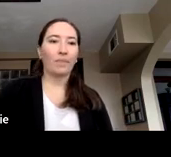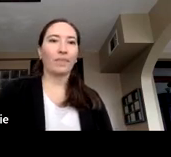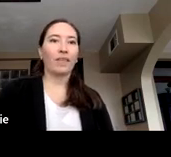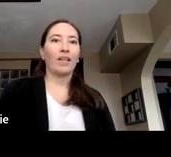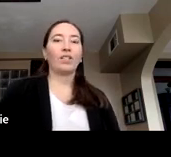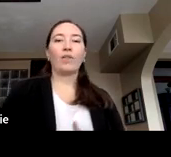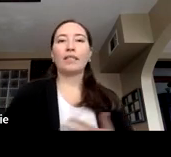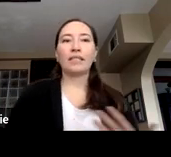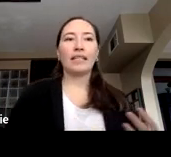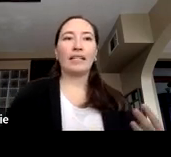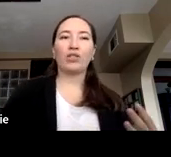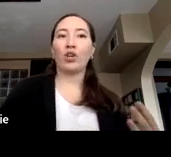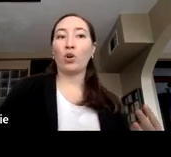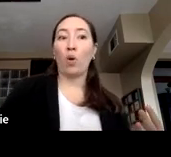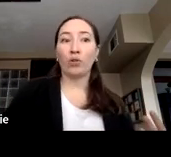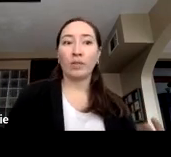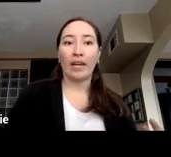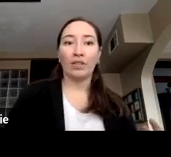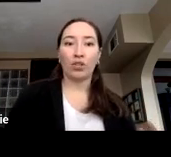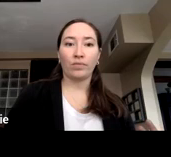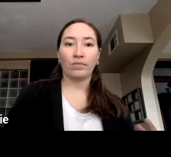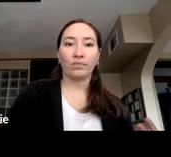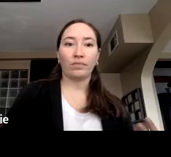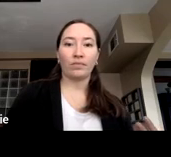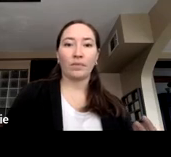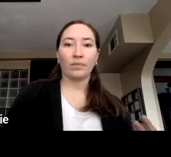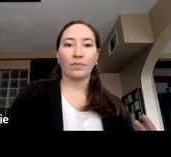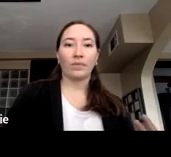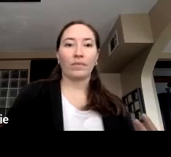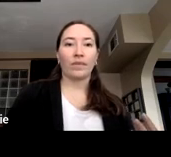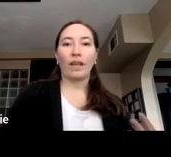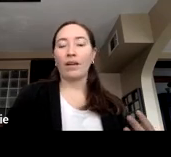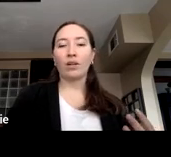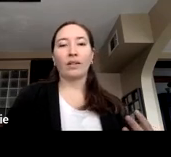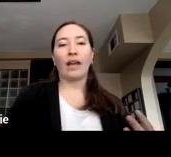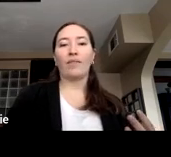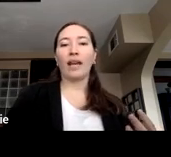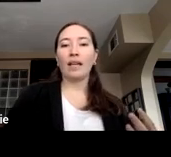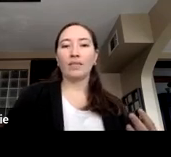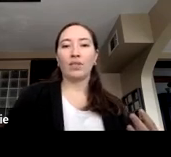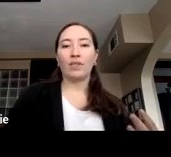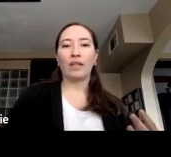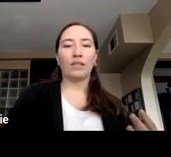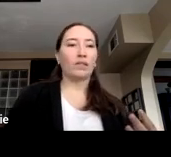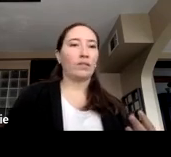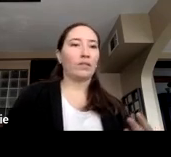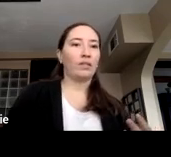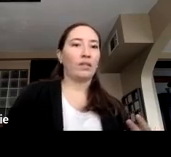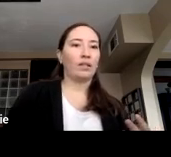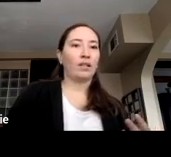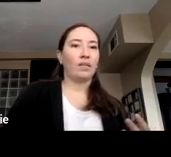Okay, so this is the initial Qualtrics page. I don't currently have any active